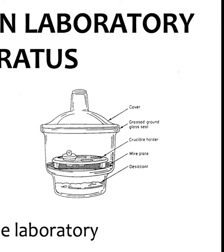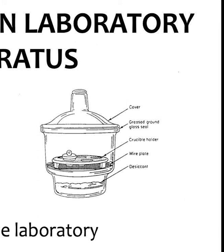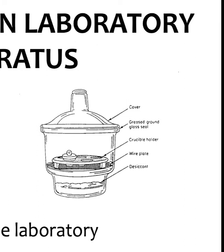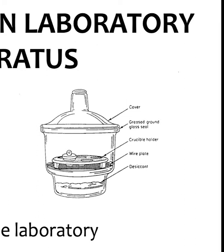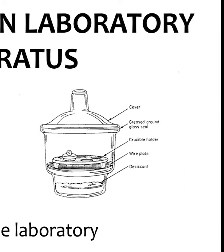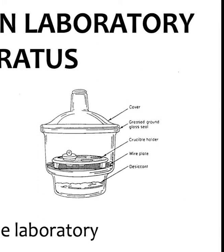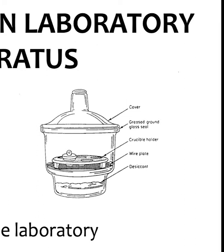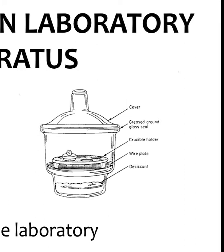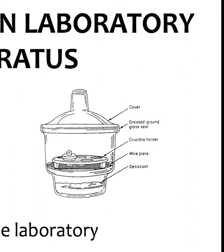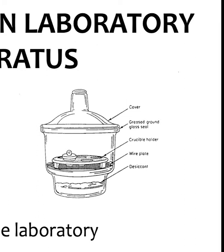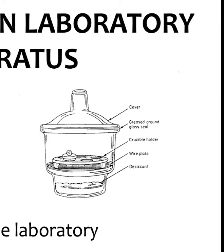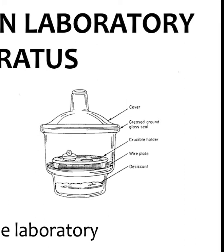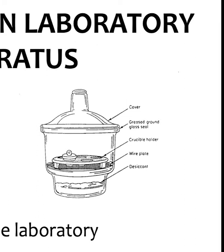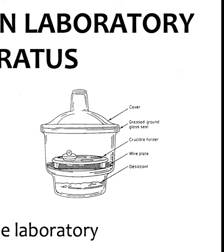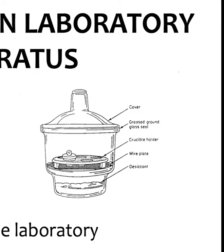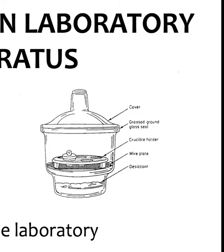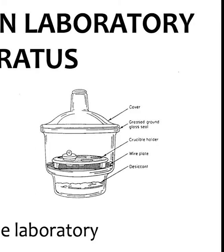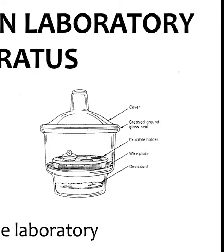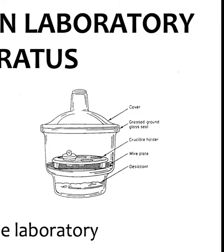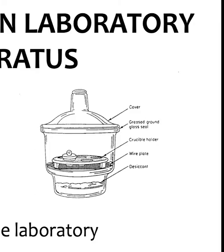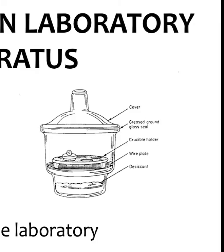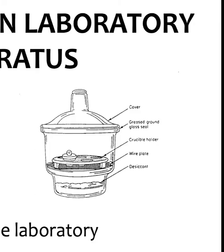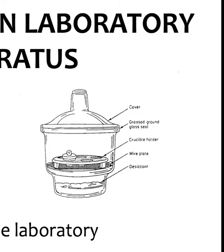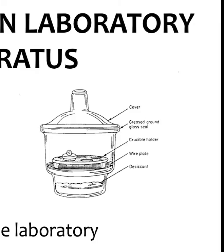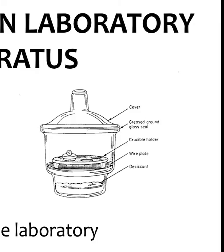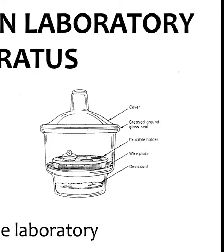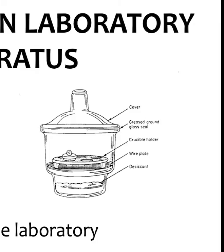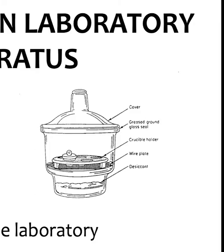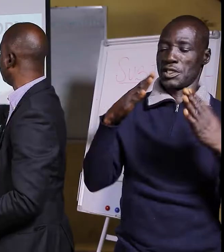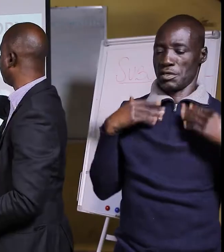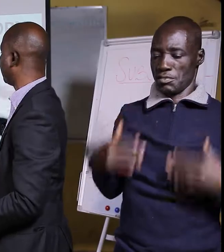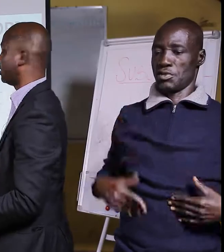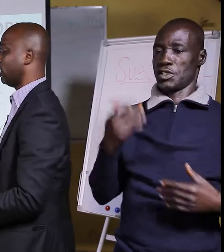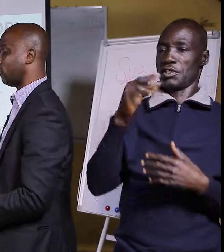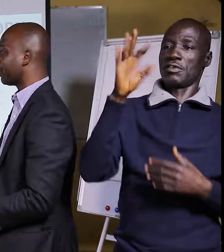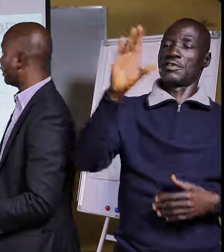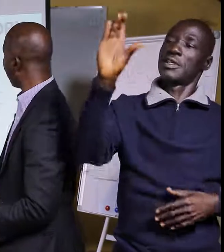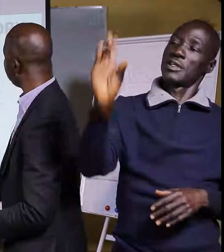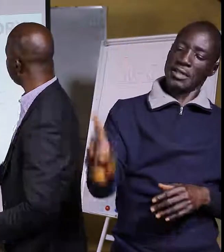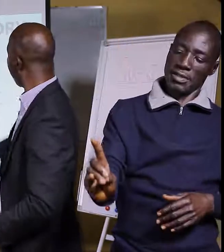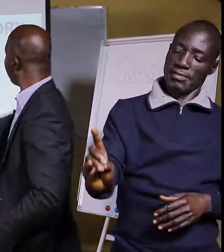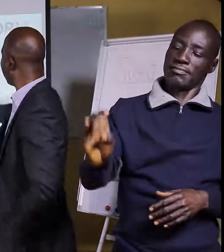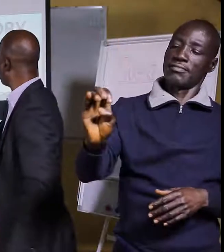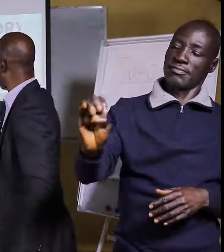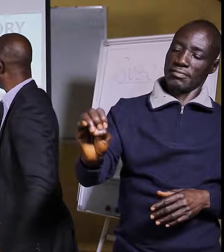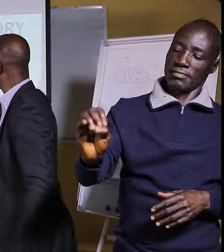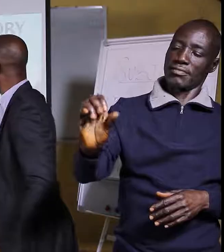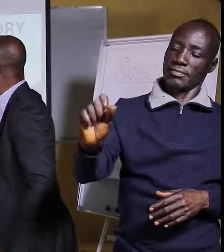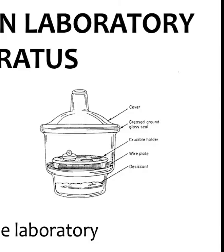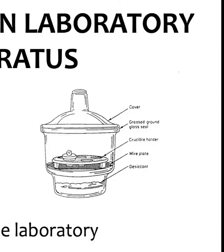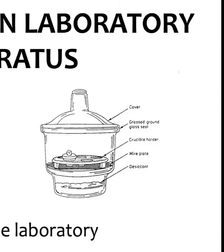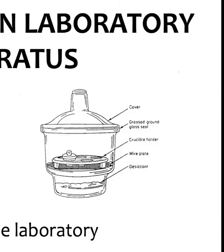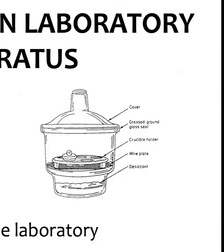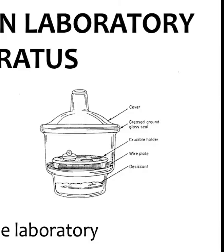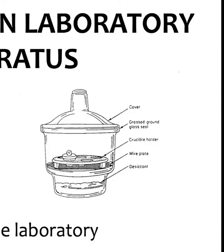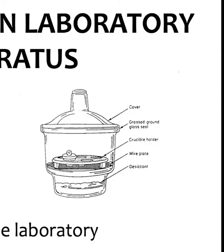a cover, and the cover is connected to the main body of the desiccator. Now the cover here is meant